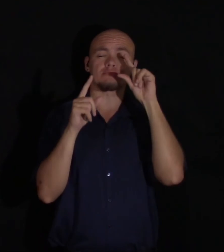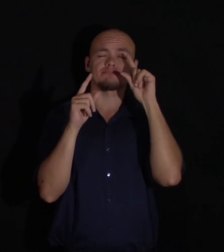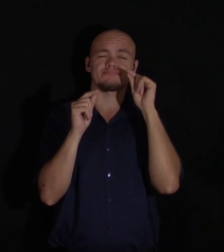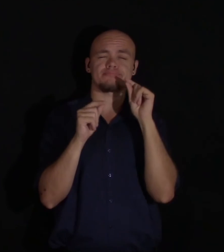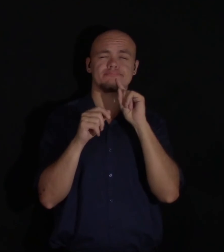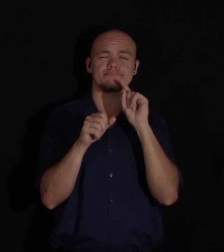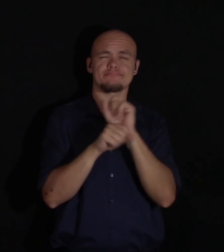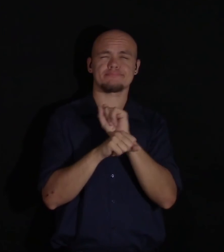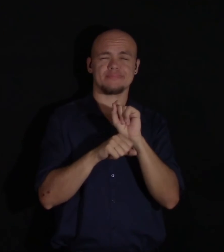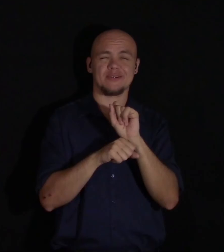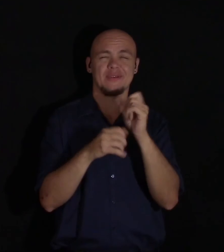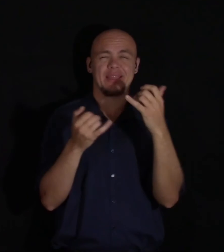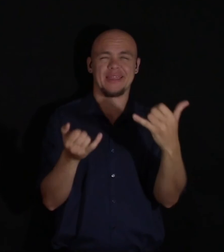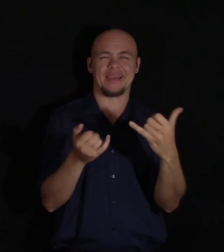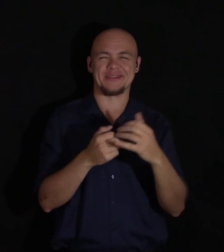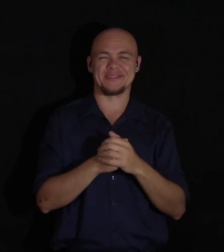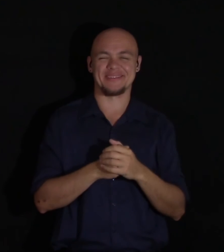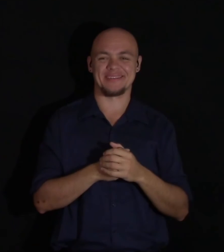this time.